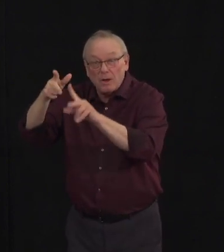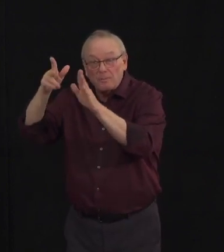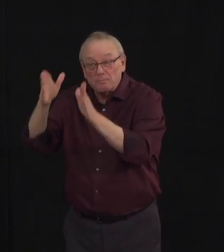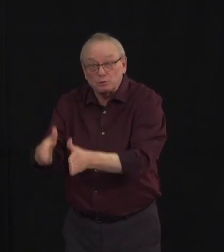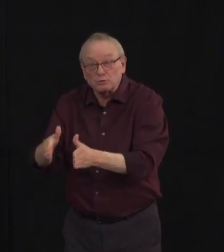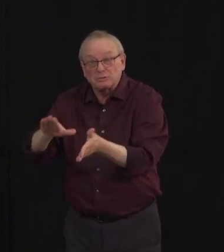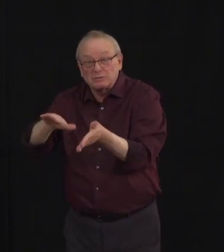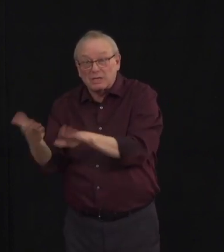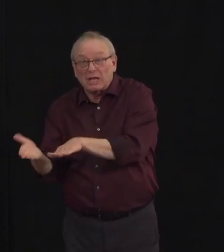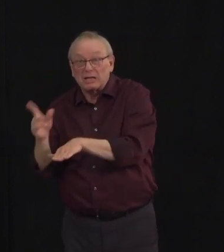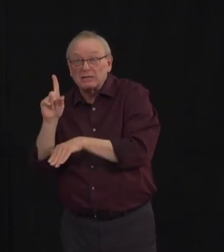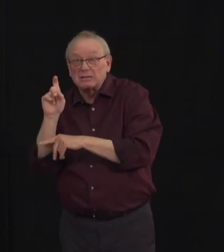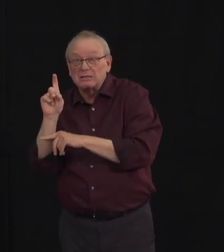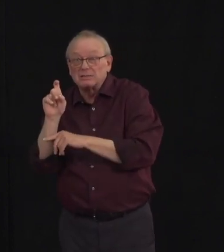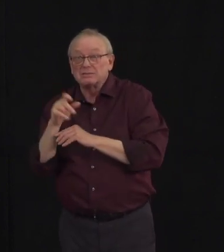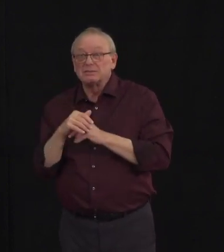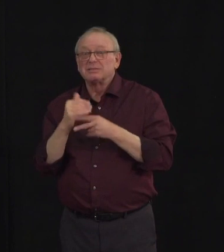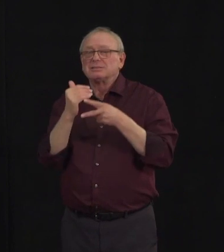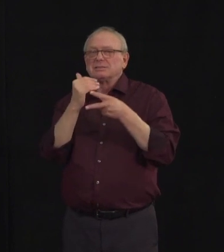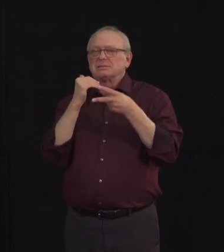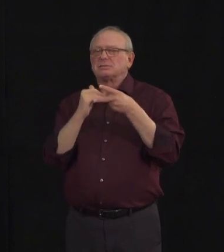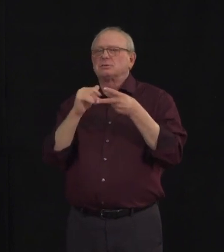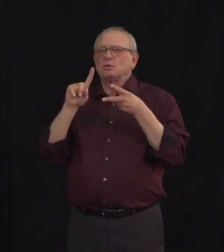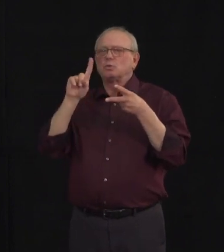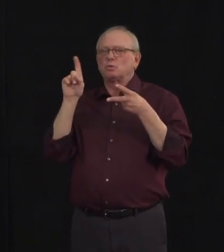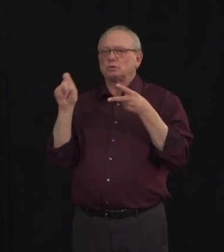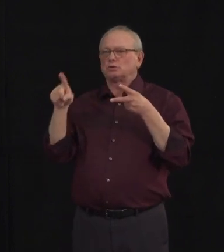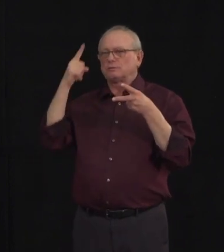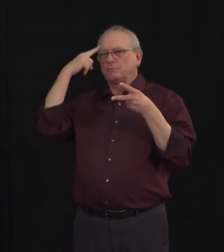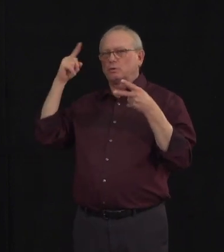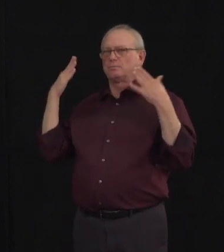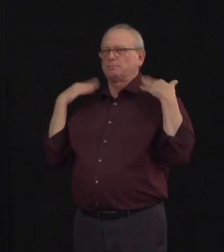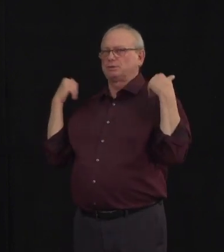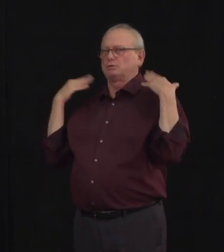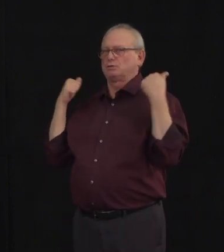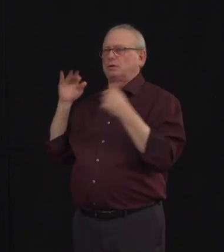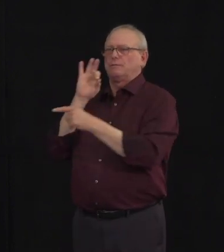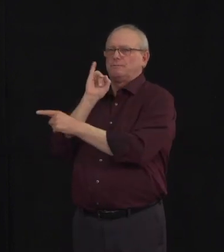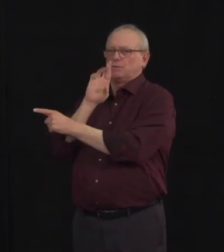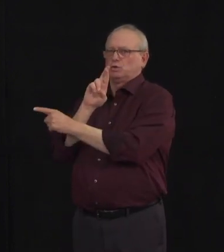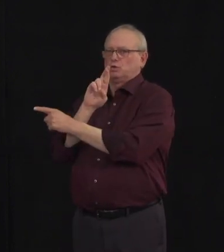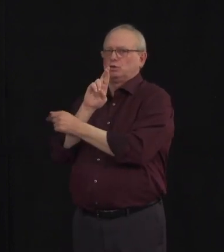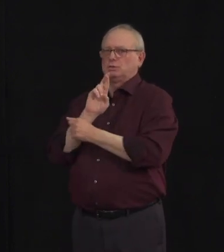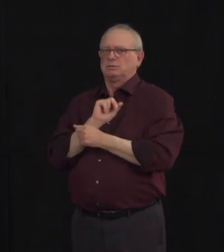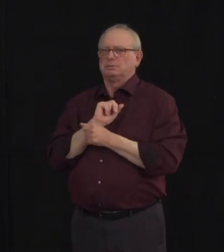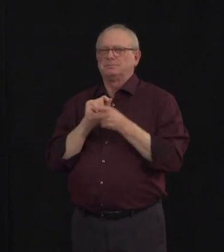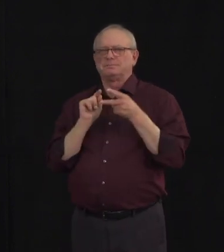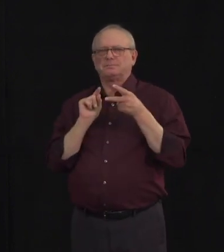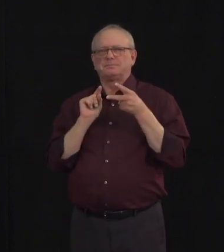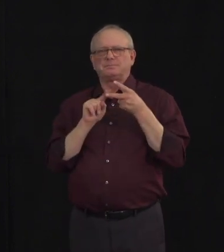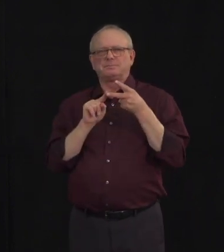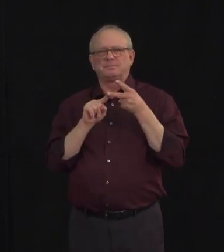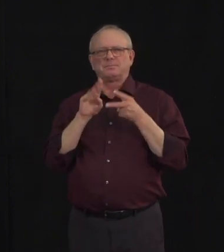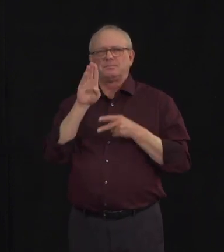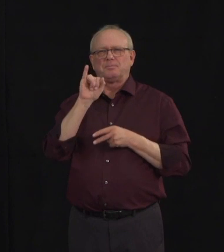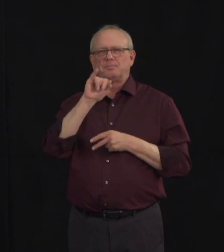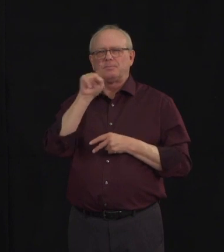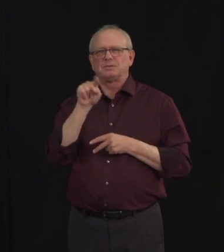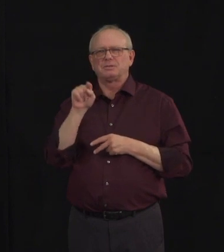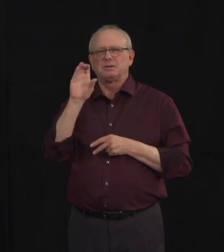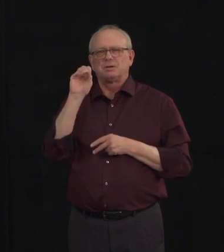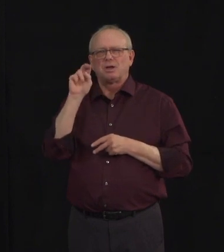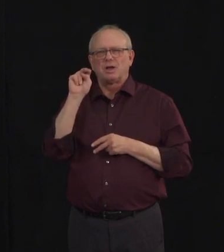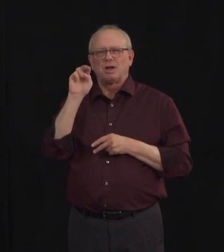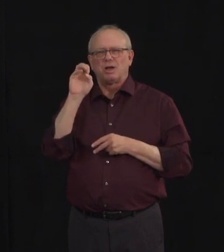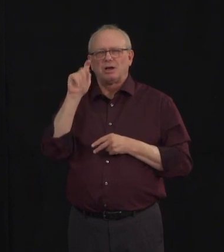Minister Furr, I'm just looking at the BizConnect website right now. We're 3 days away from the first major reopening date. So why did it